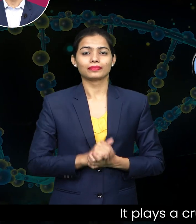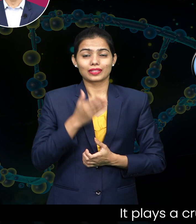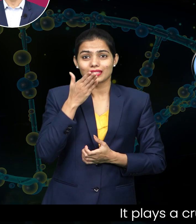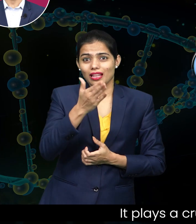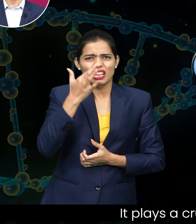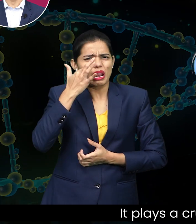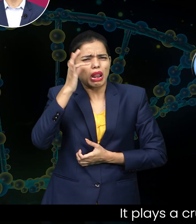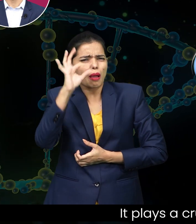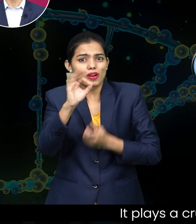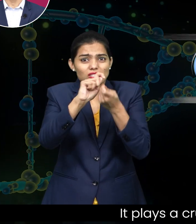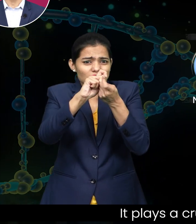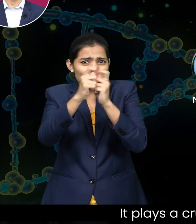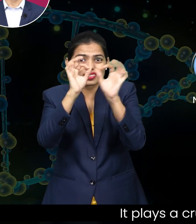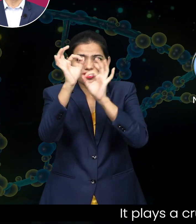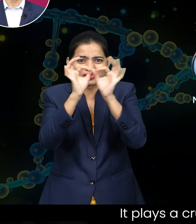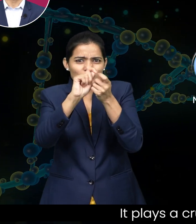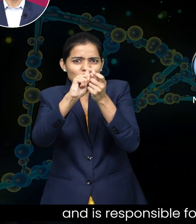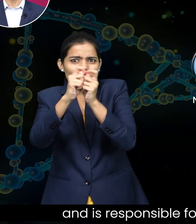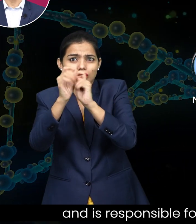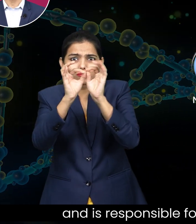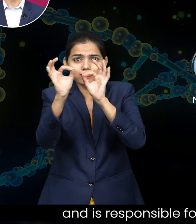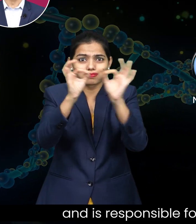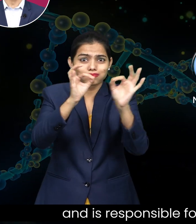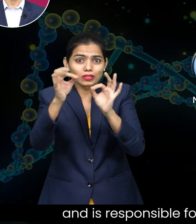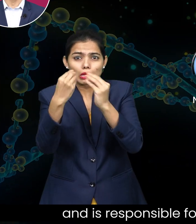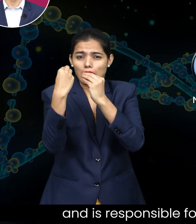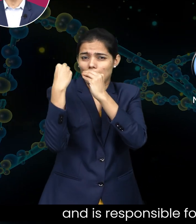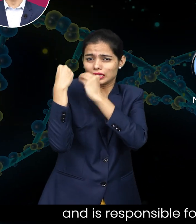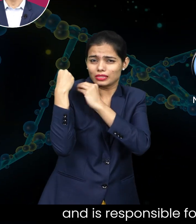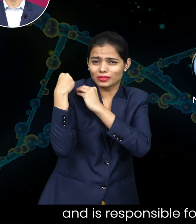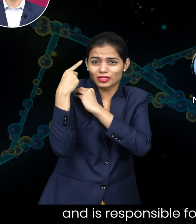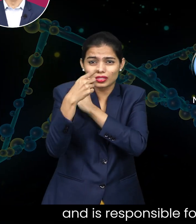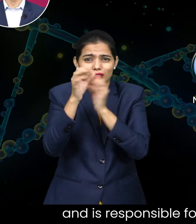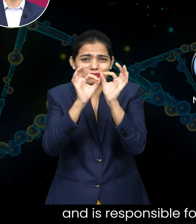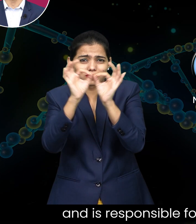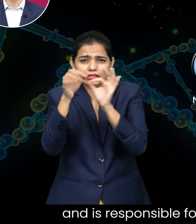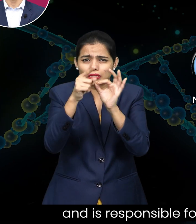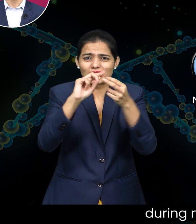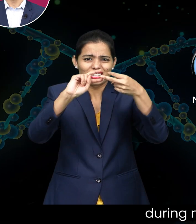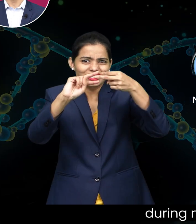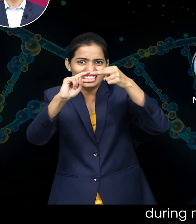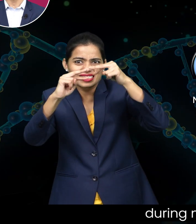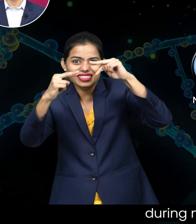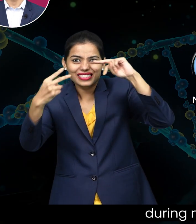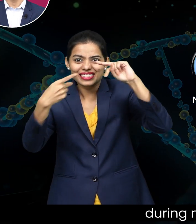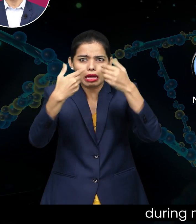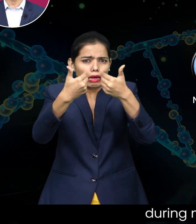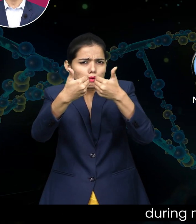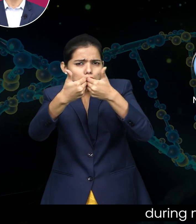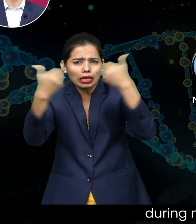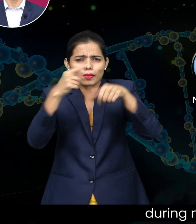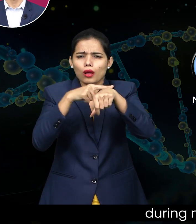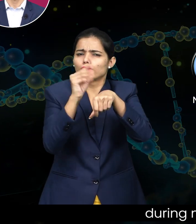It plays a crucial role in cell division and is responsible for pulling the chromosome apart during mitosis